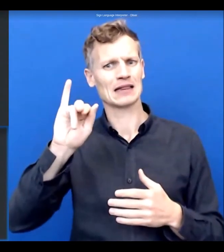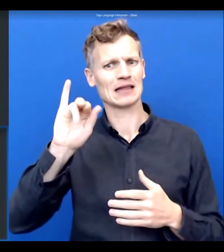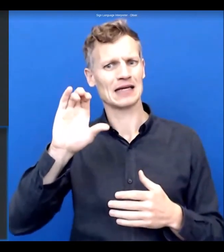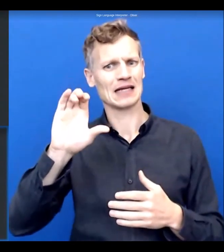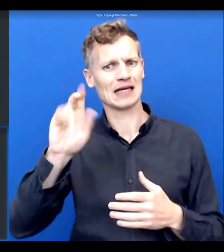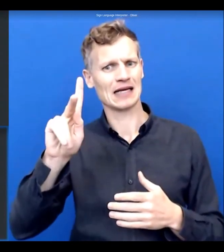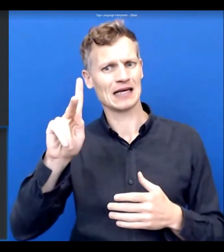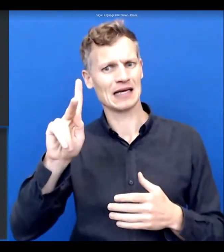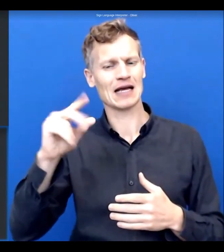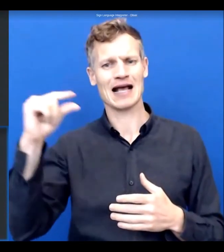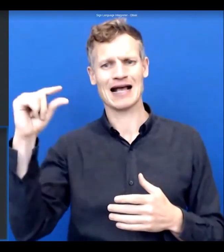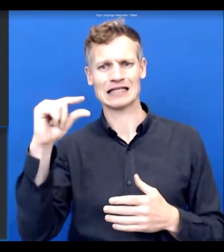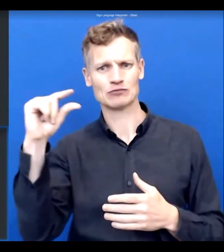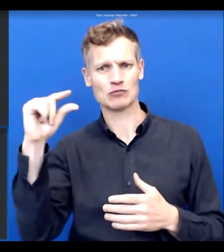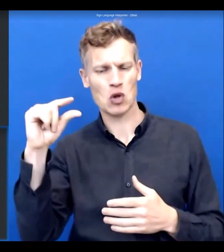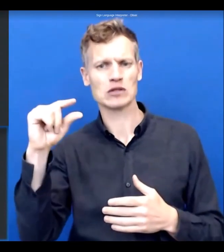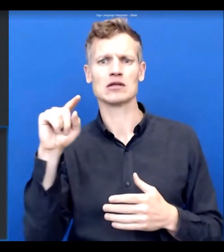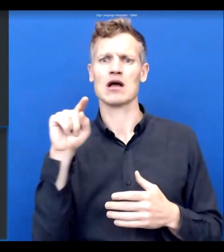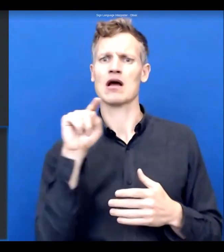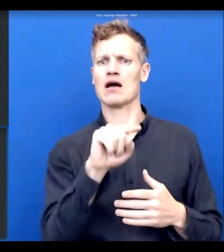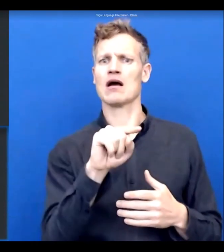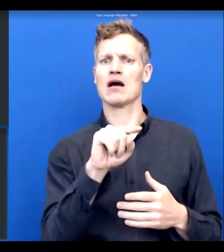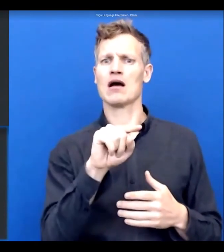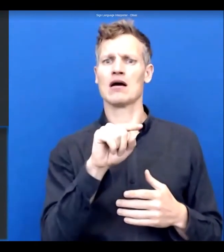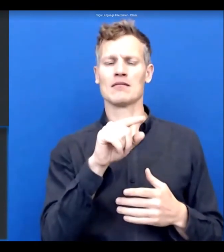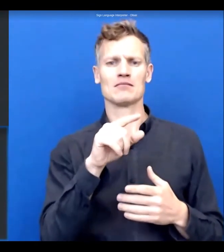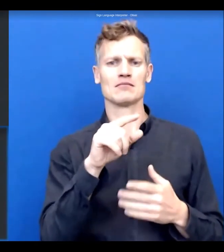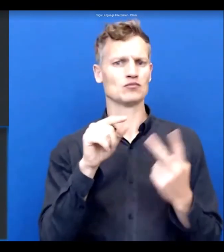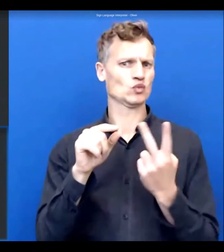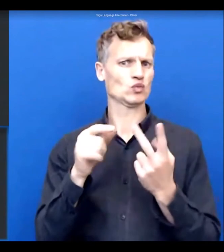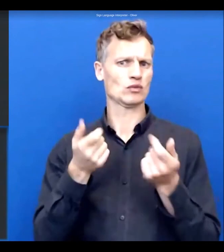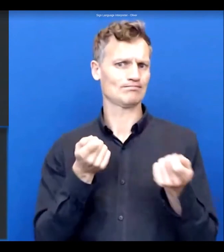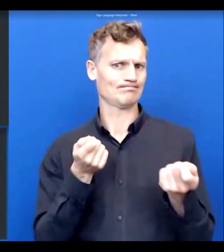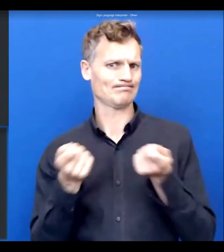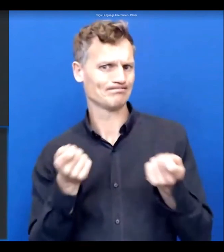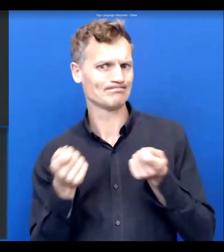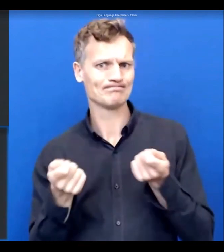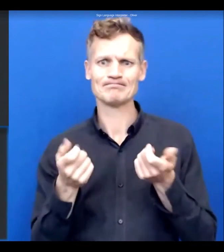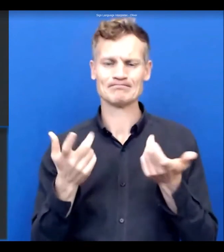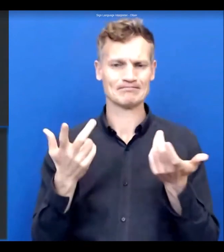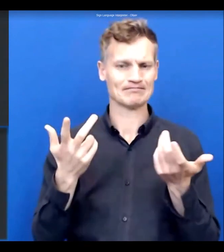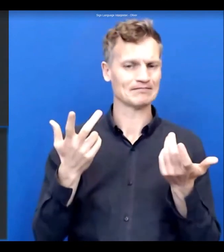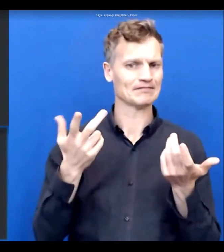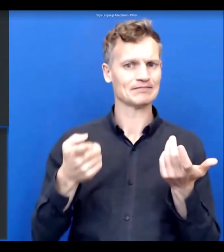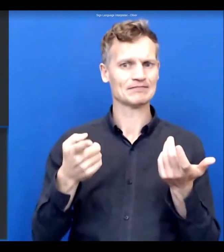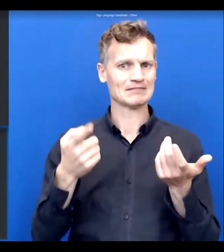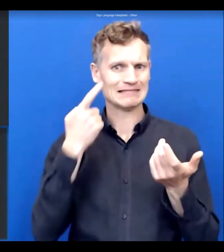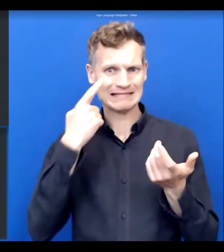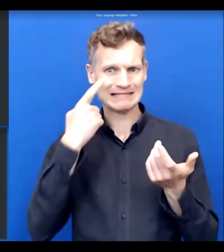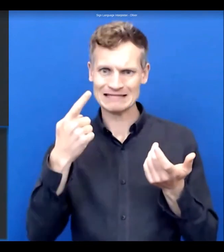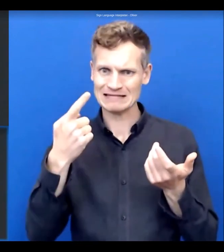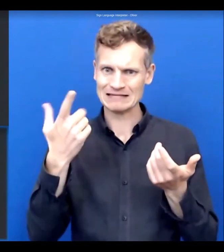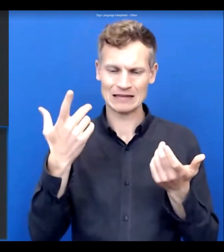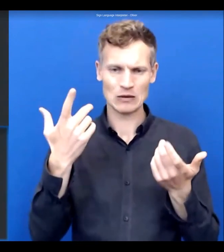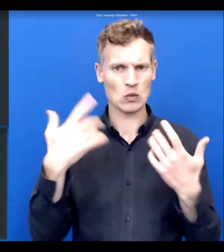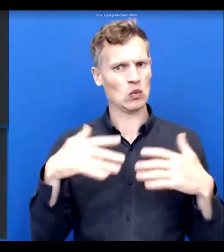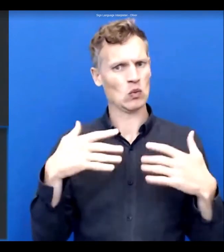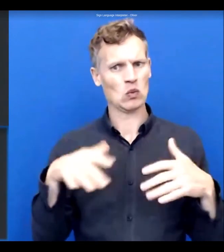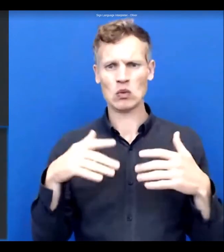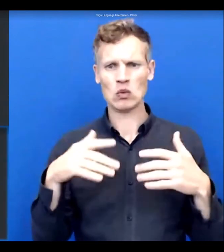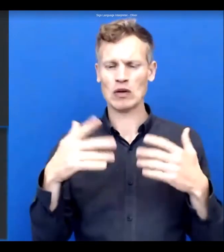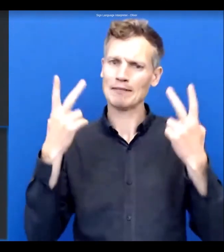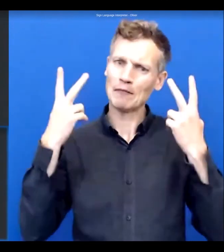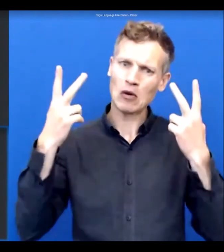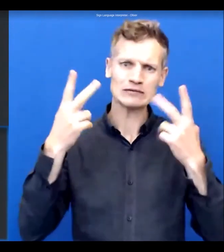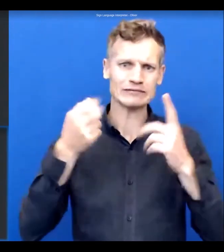we have already had the opportunity to deal with the significant and long-lasting repercussions of the pandemic